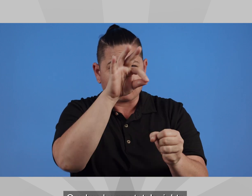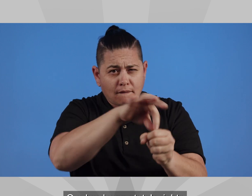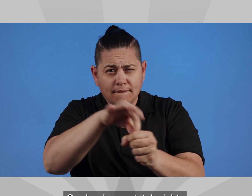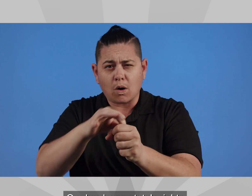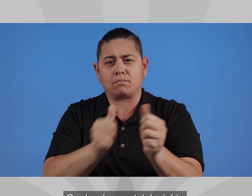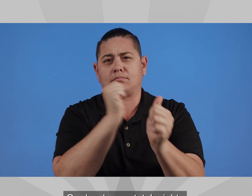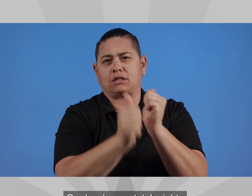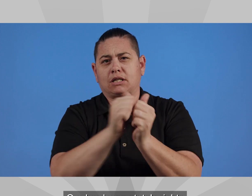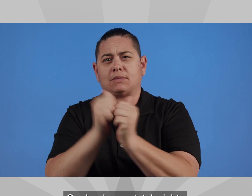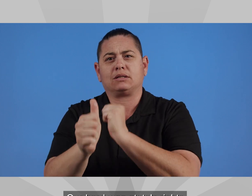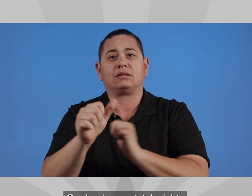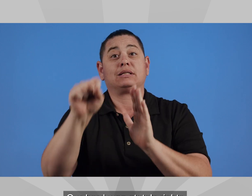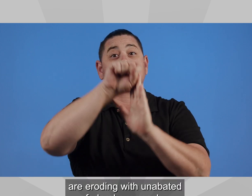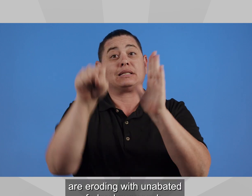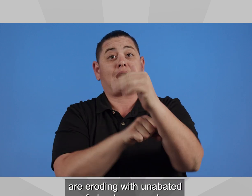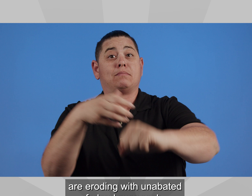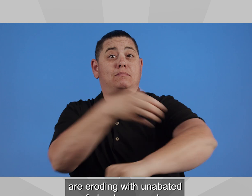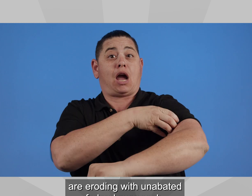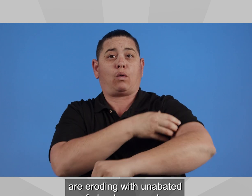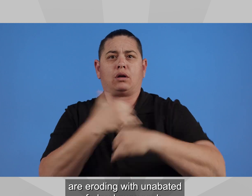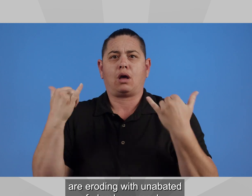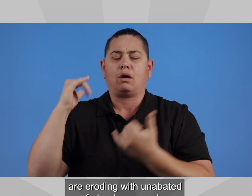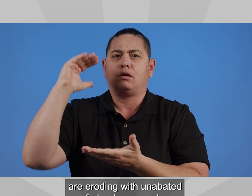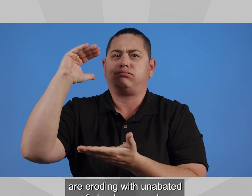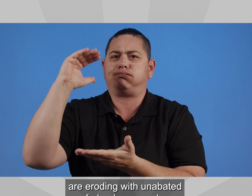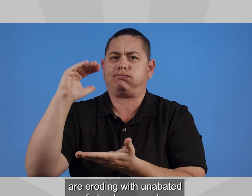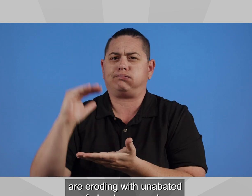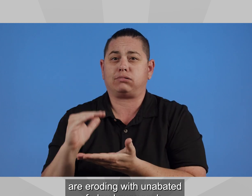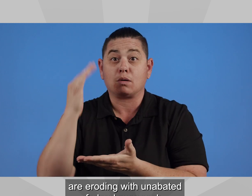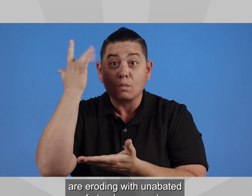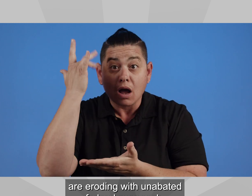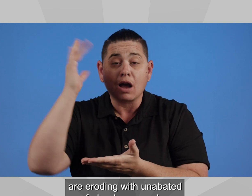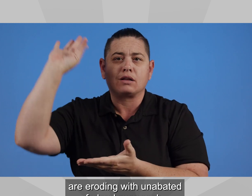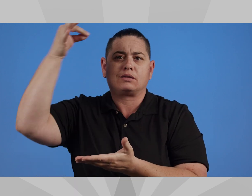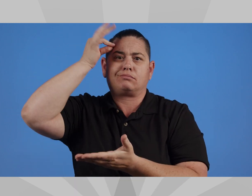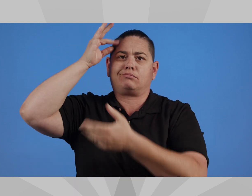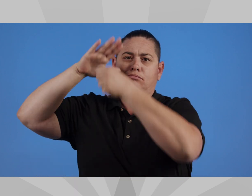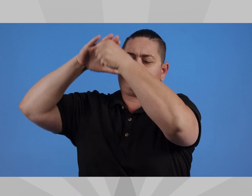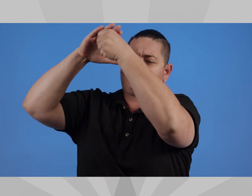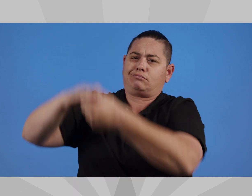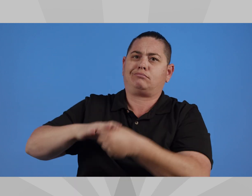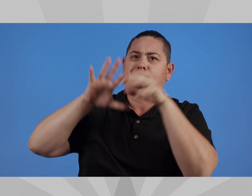Our hard-won states' rights are eroding with unabated federal overreach.